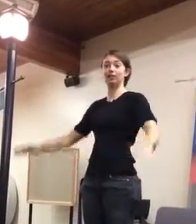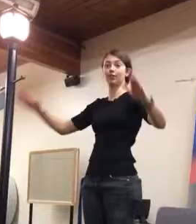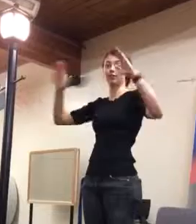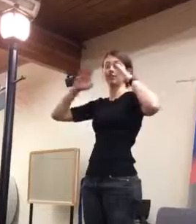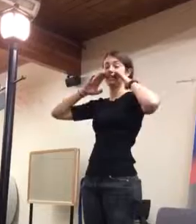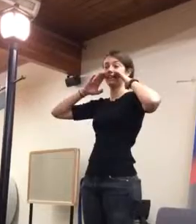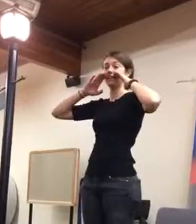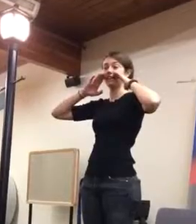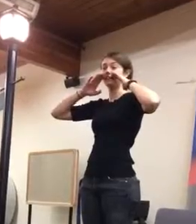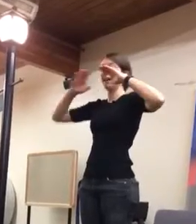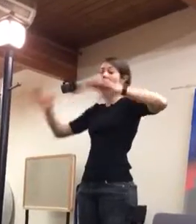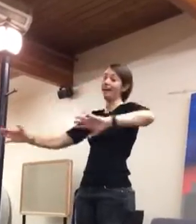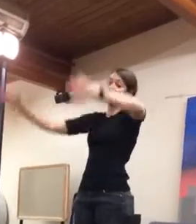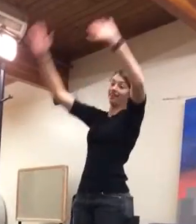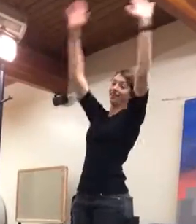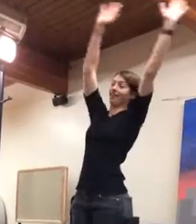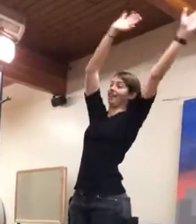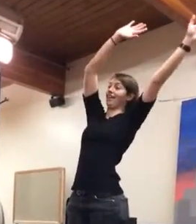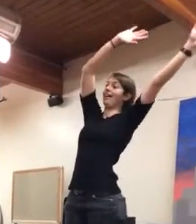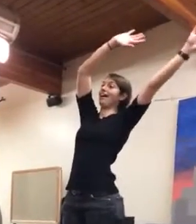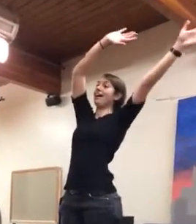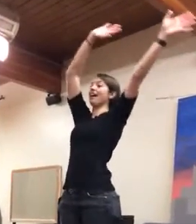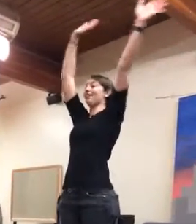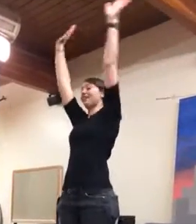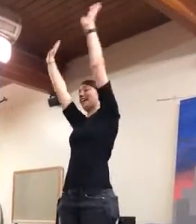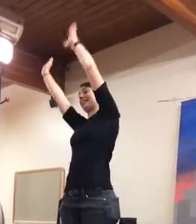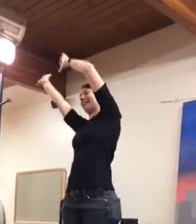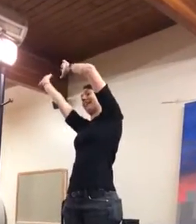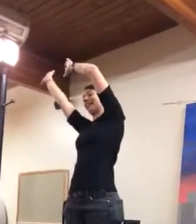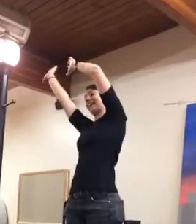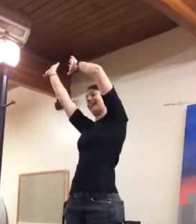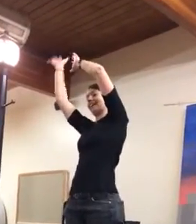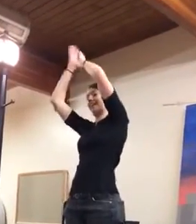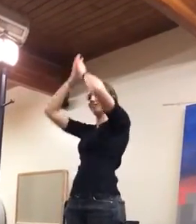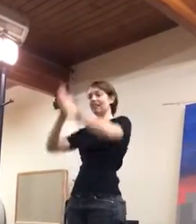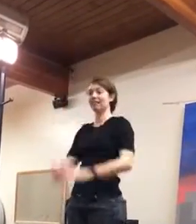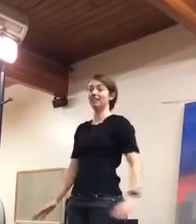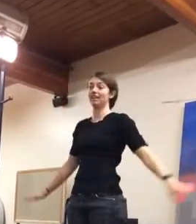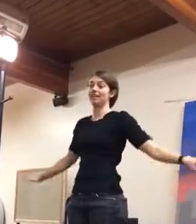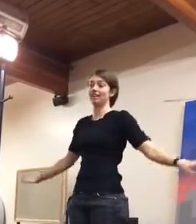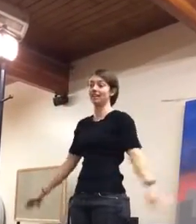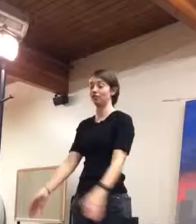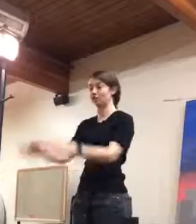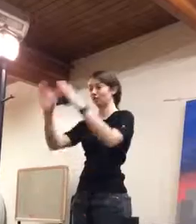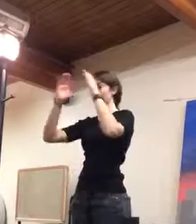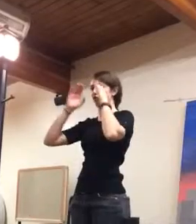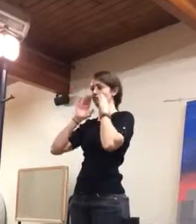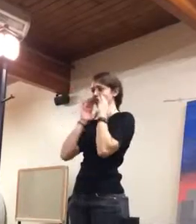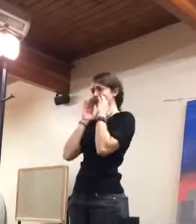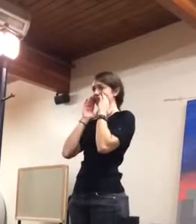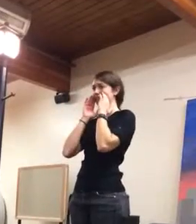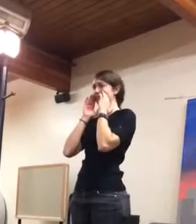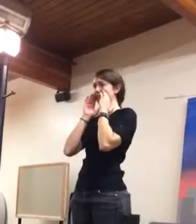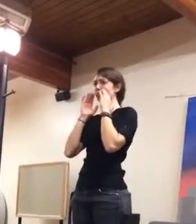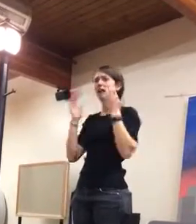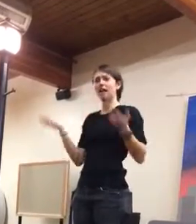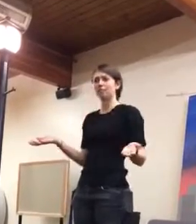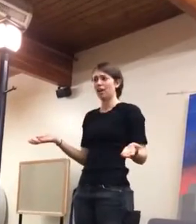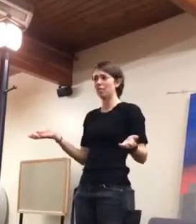nature sing. And heaven and nature sing. How many of